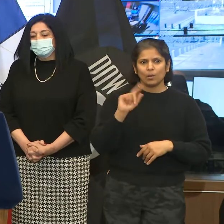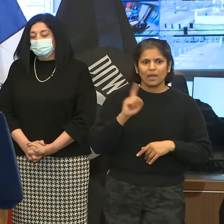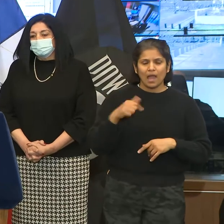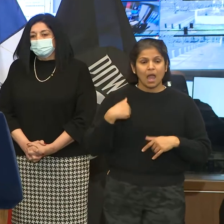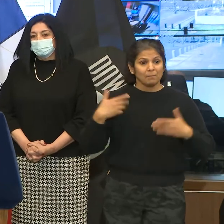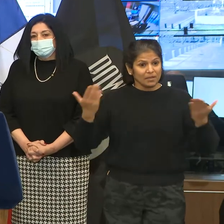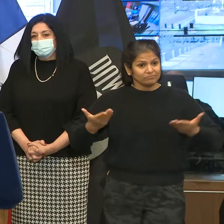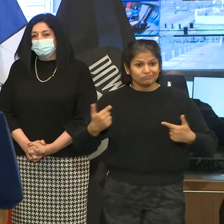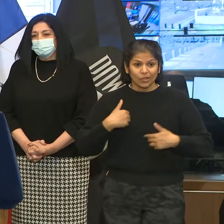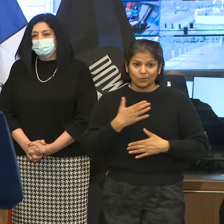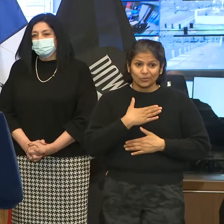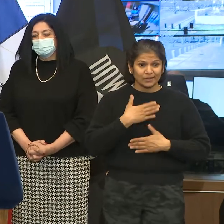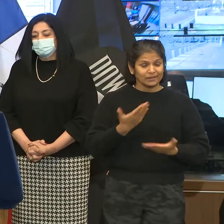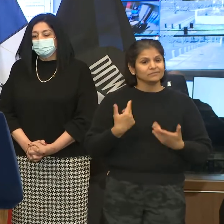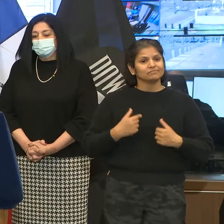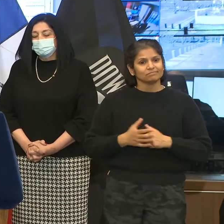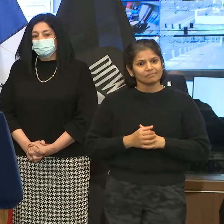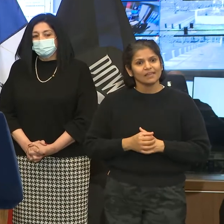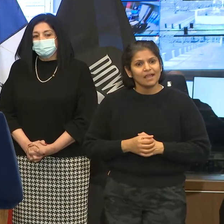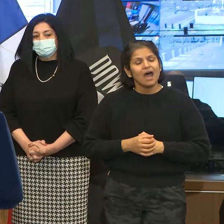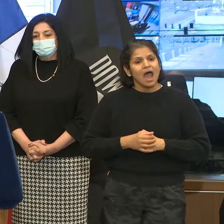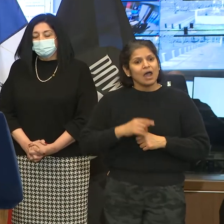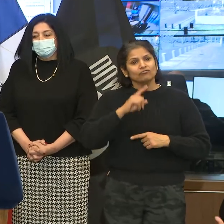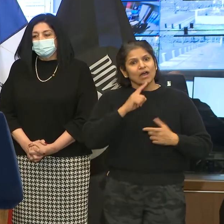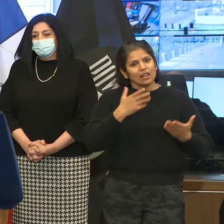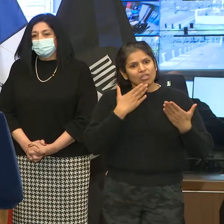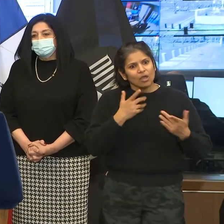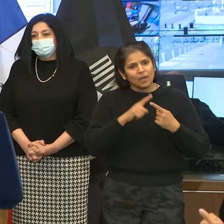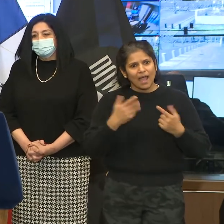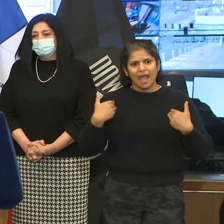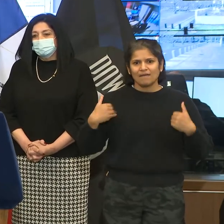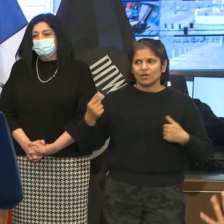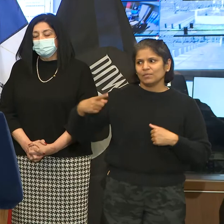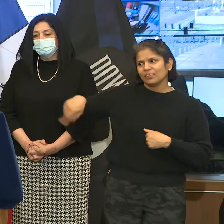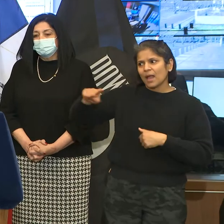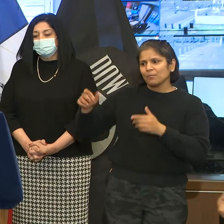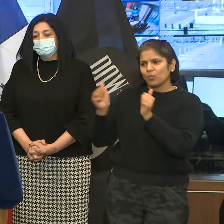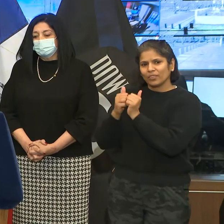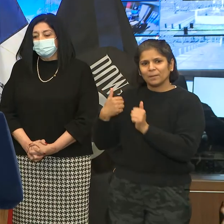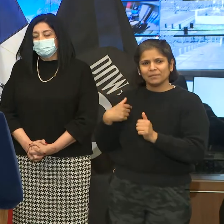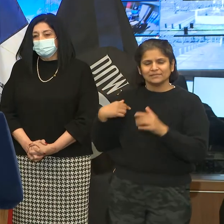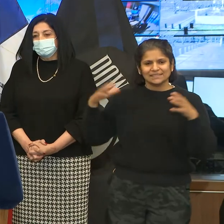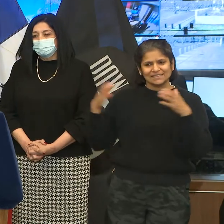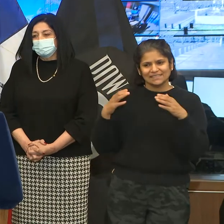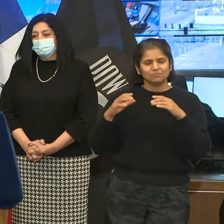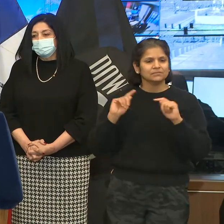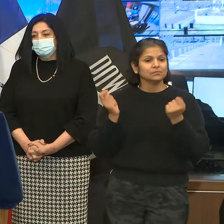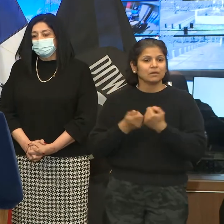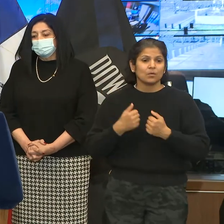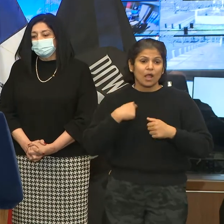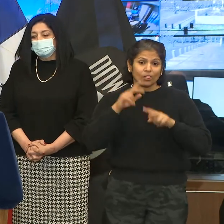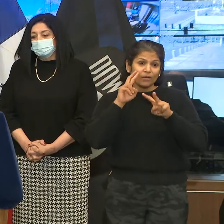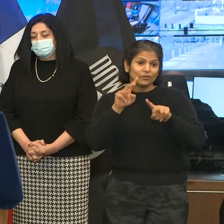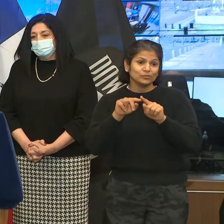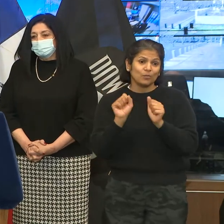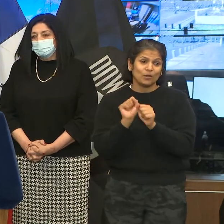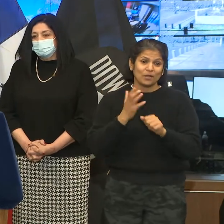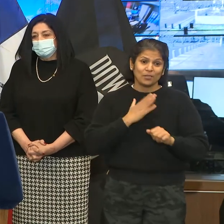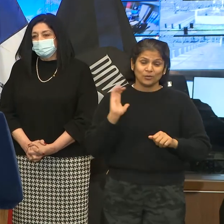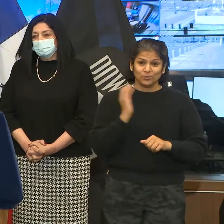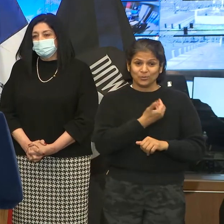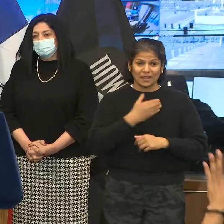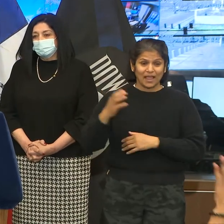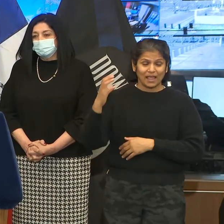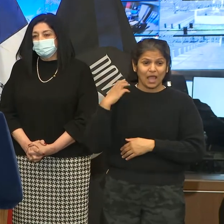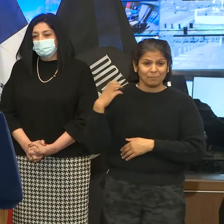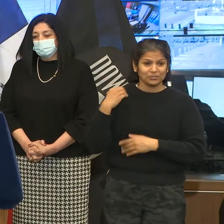willing to share me with the city of New York. I look forward to working with our new commissioner and our entire fantastic team to bring